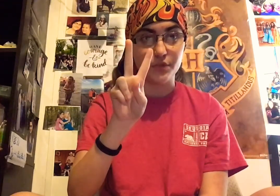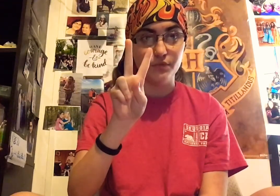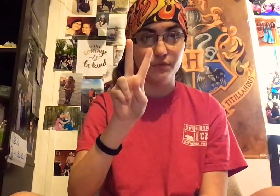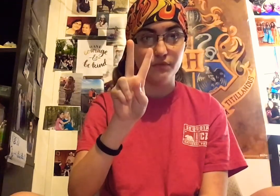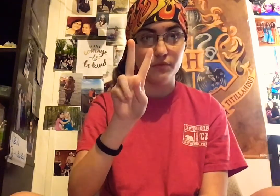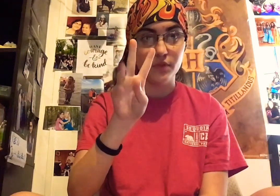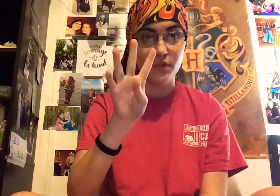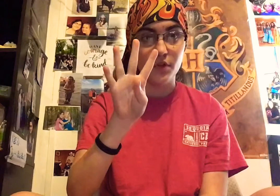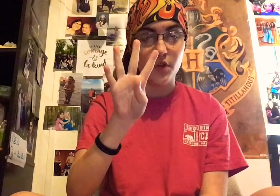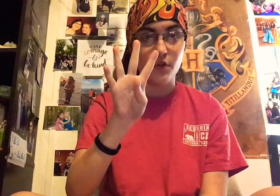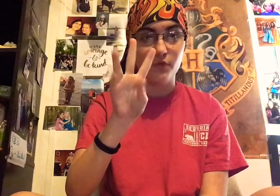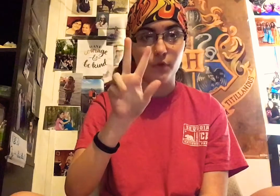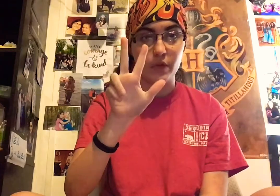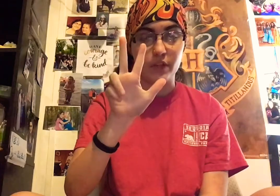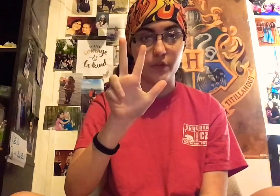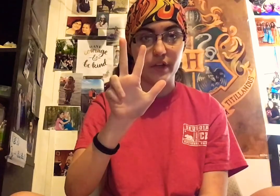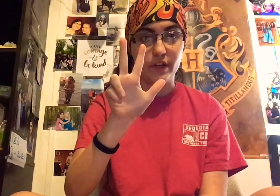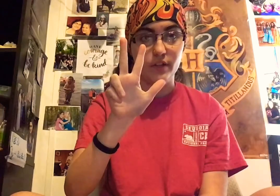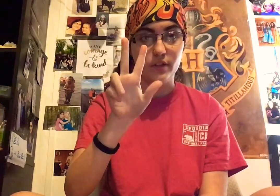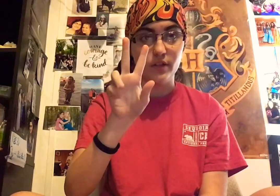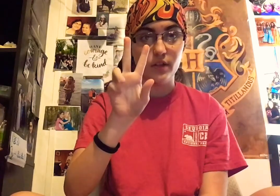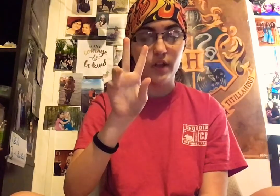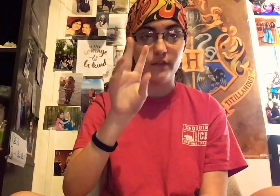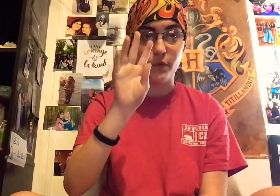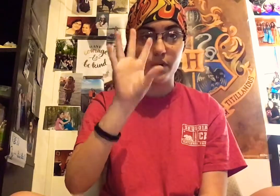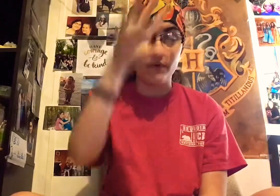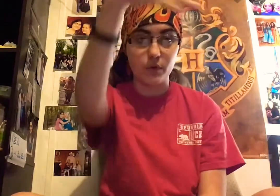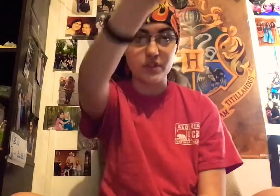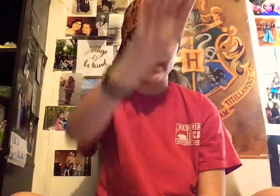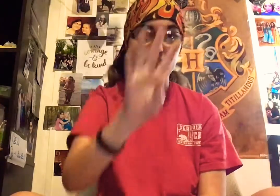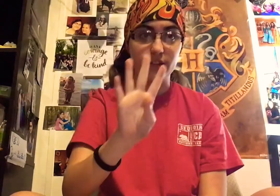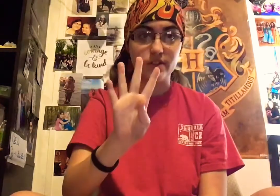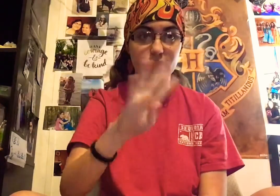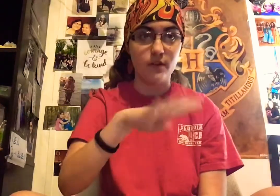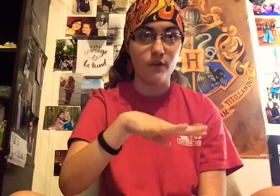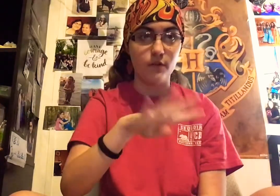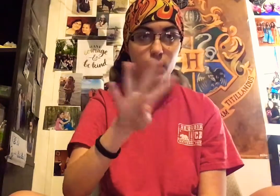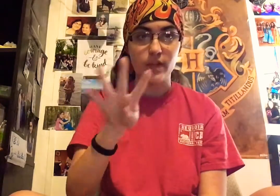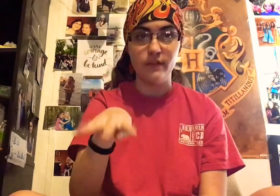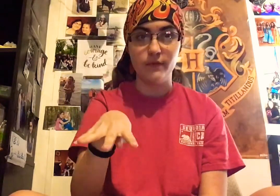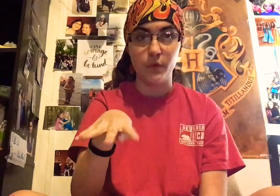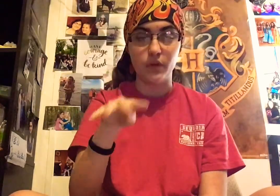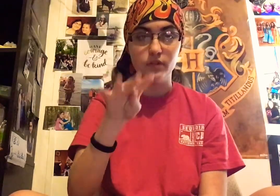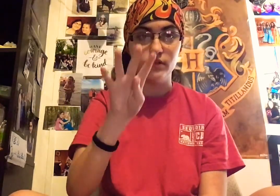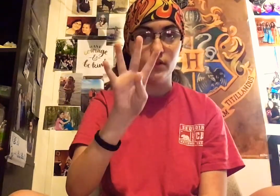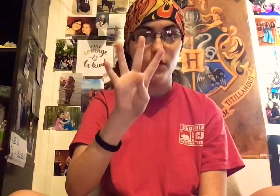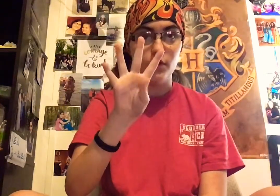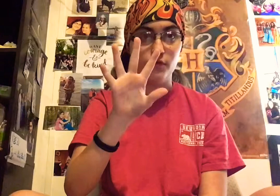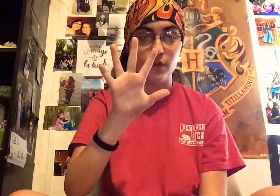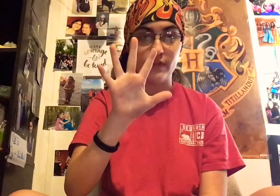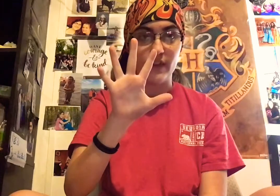42, 43, and then 44, just like the others. It's 44,